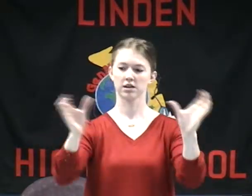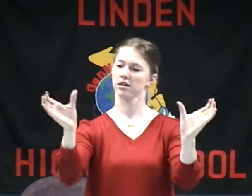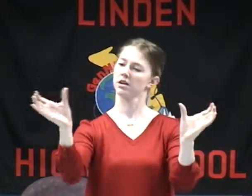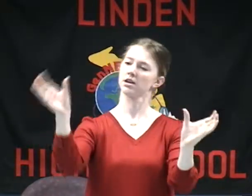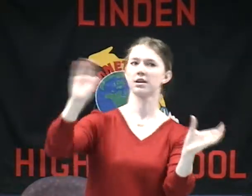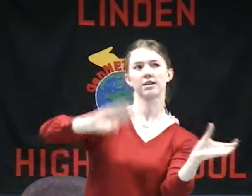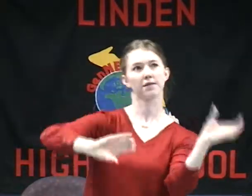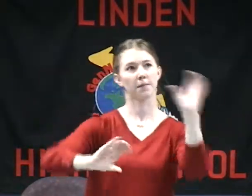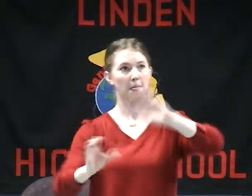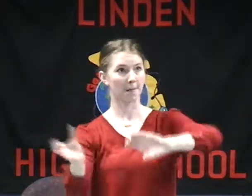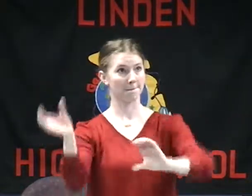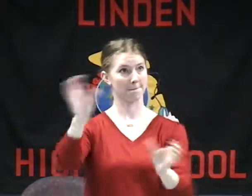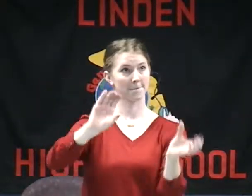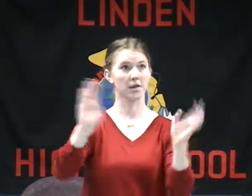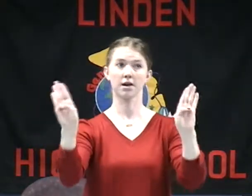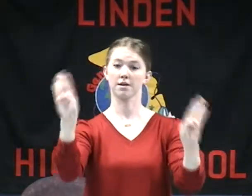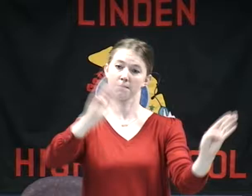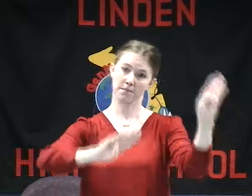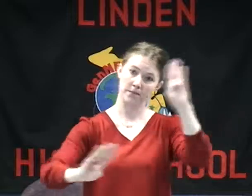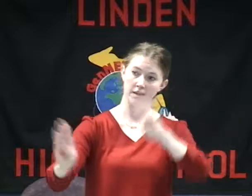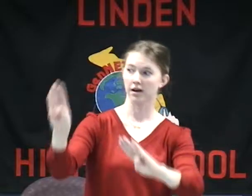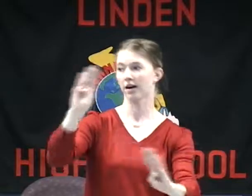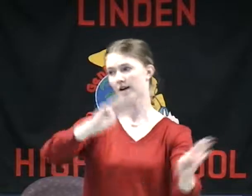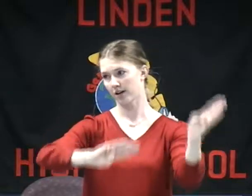Science. History. Biology.